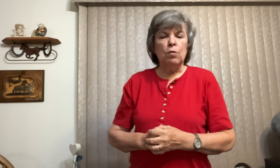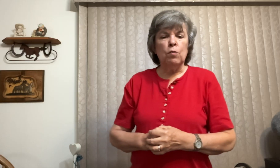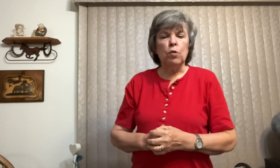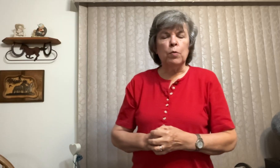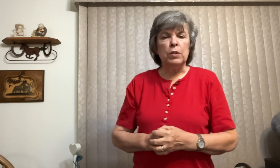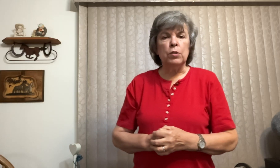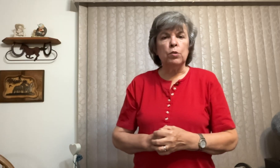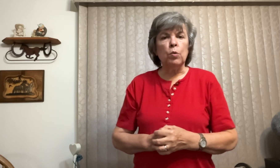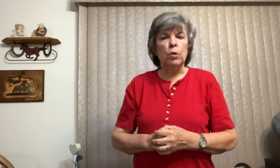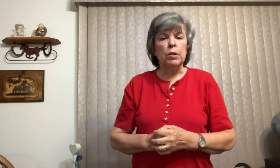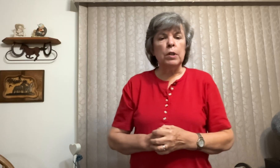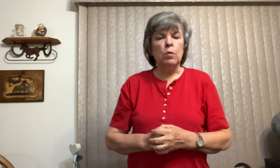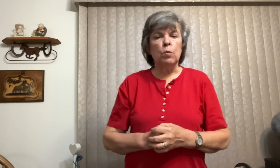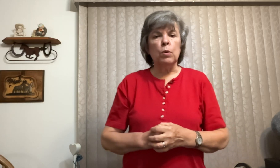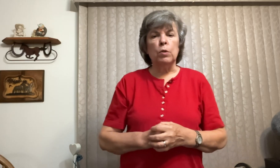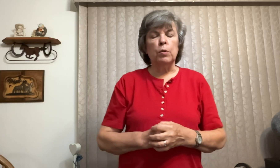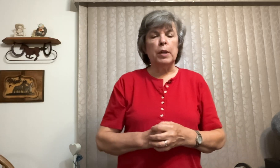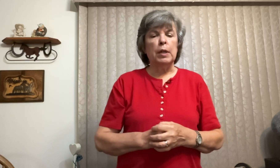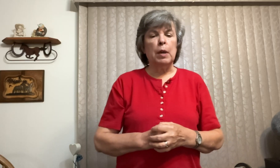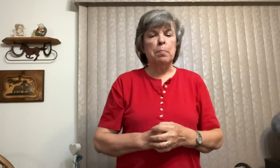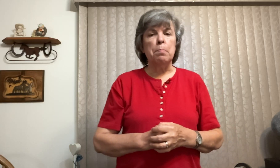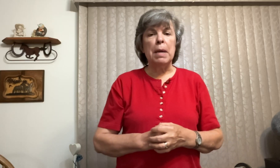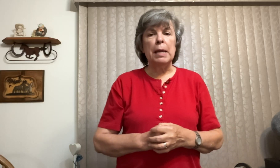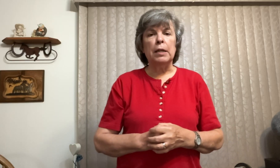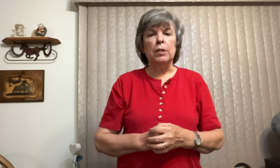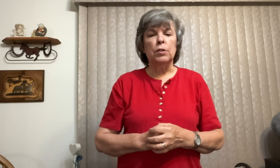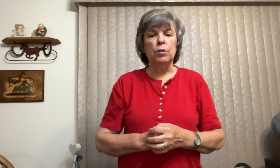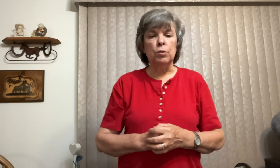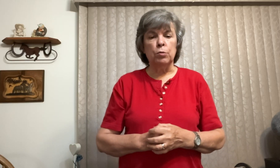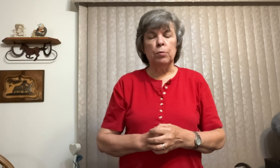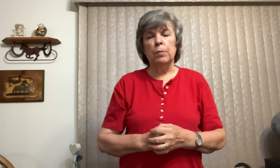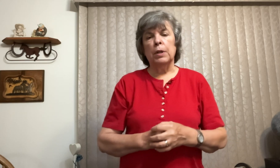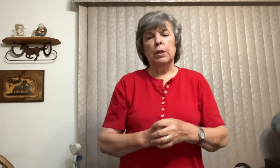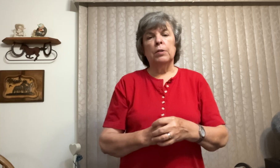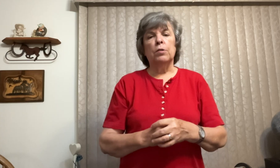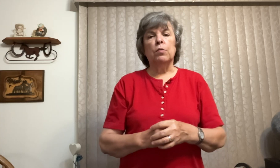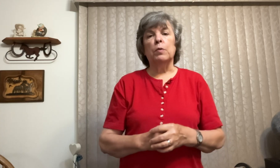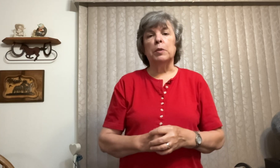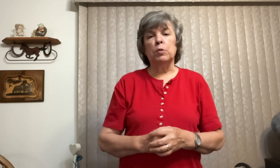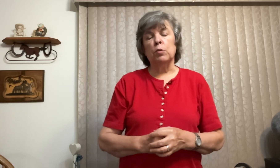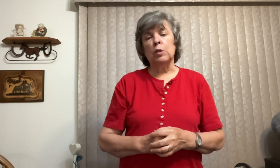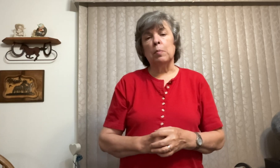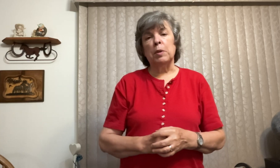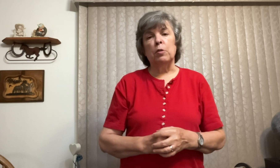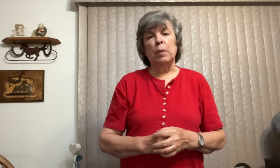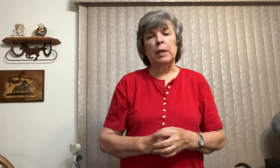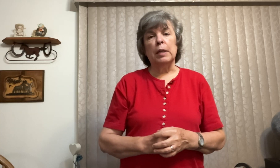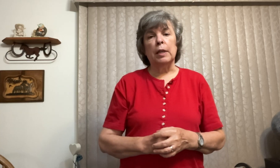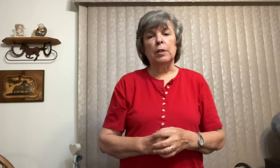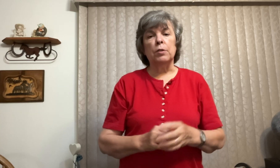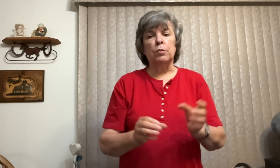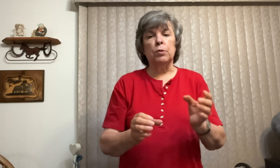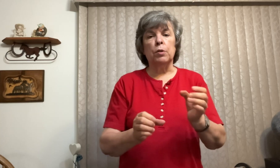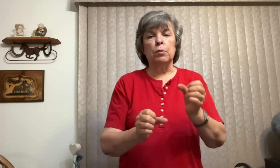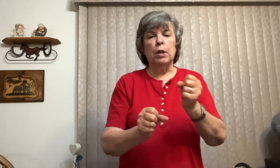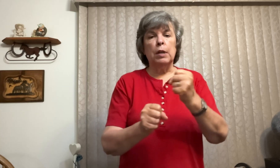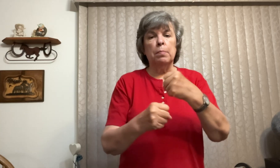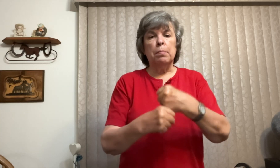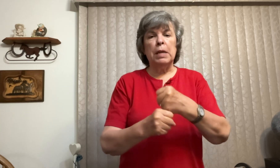For restored, we're doing make new. So if you restore something, you make it like new. So make,